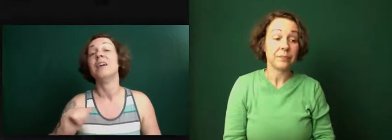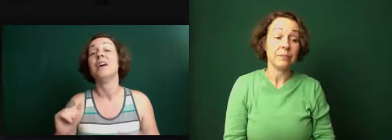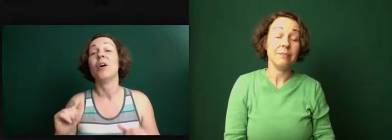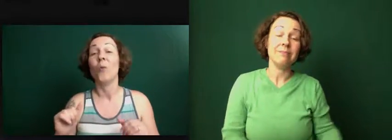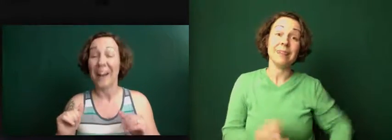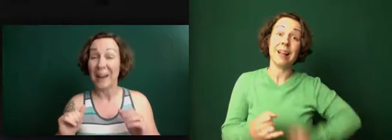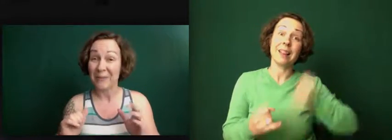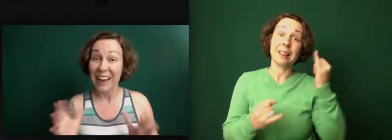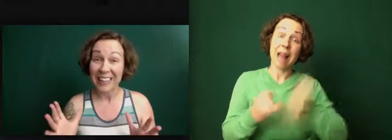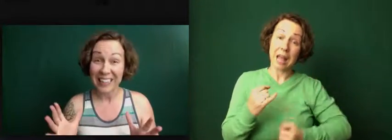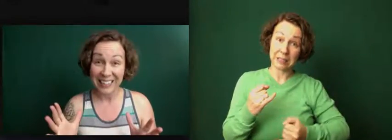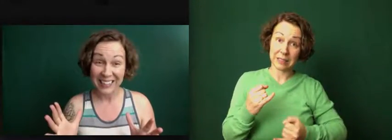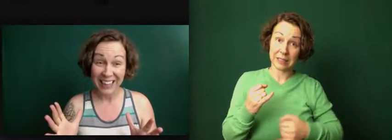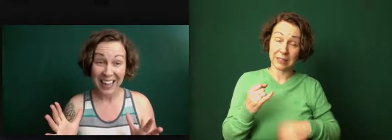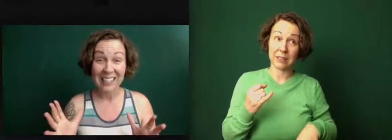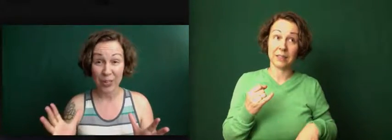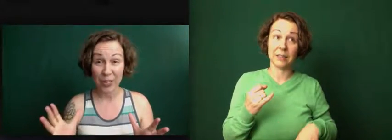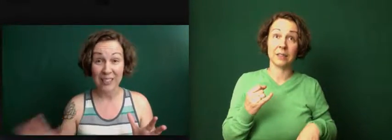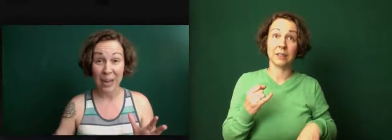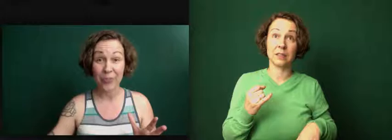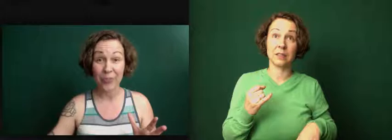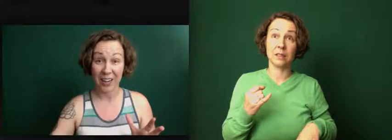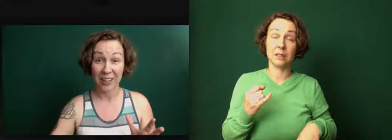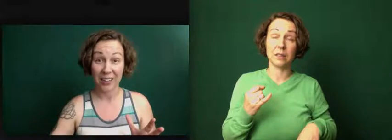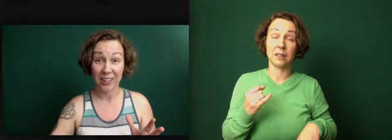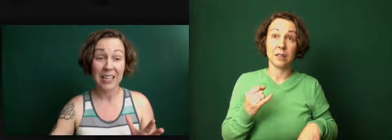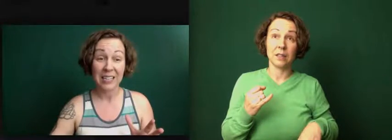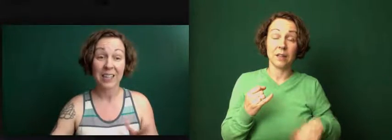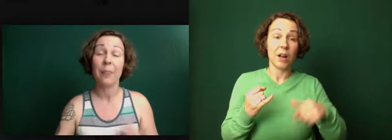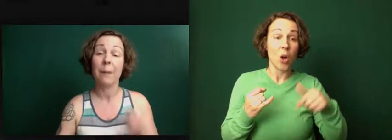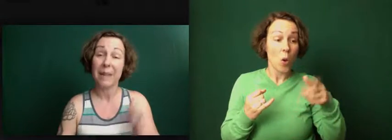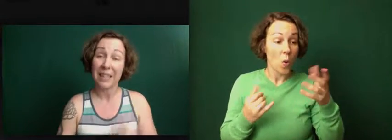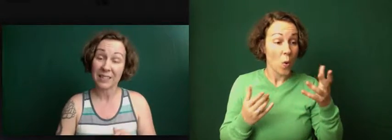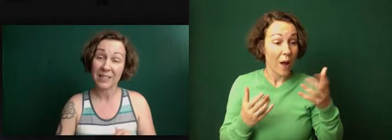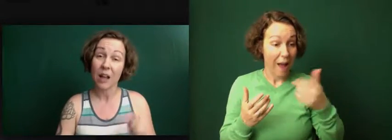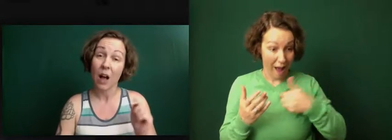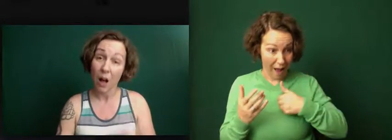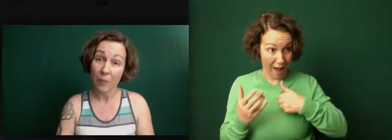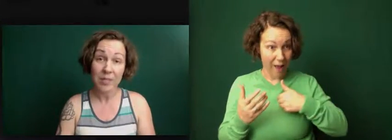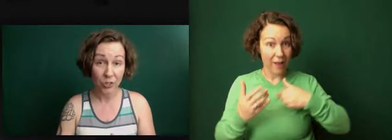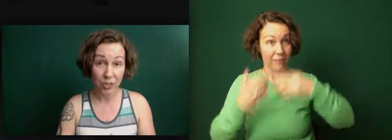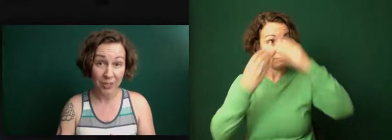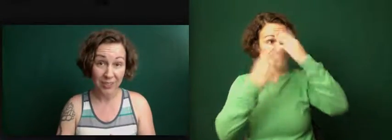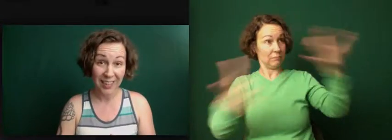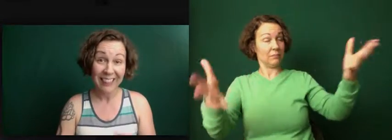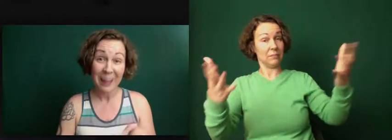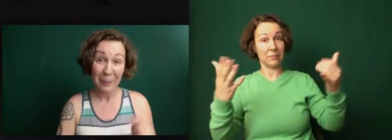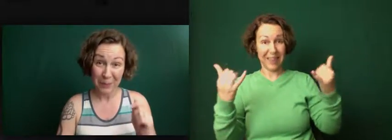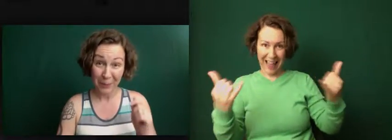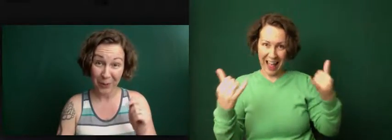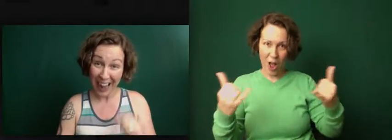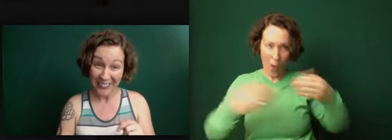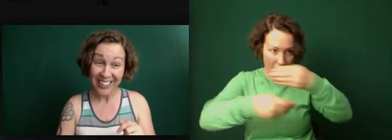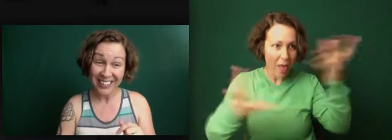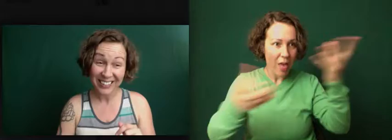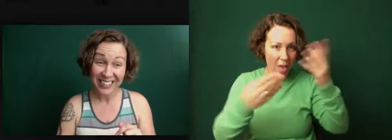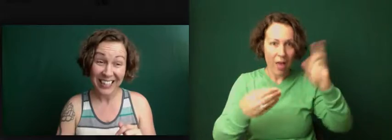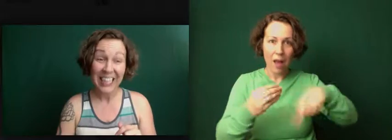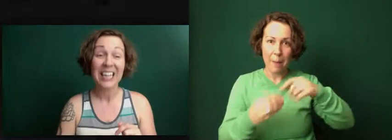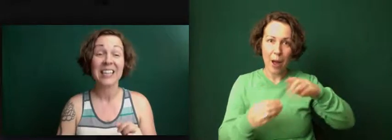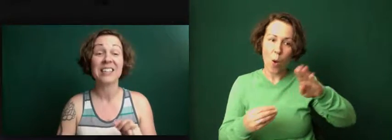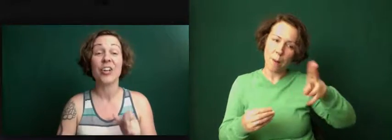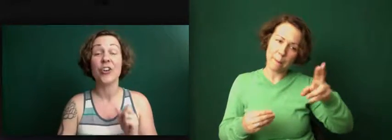is what I'm finding as I'm putting this out there is the biggest obstacle that people are